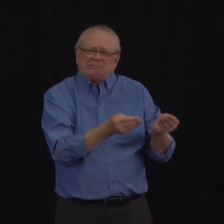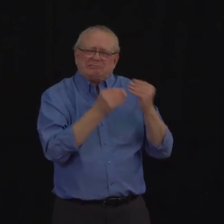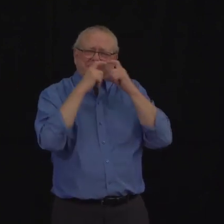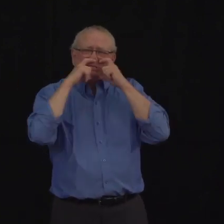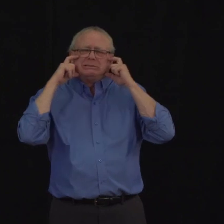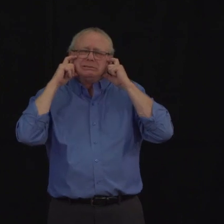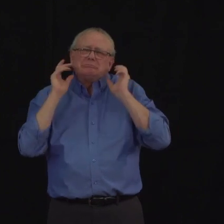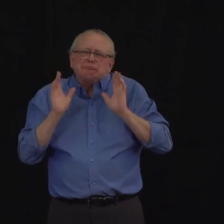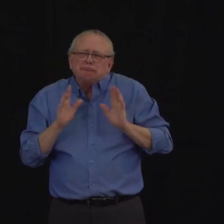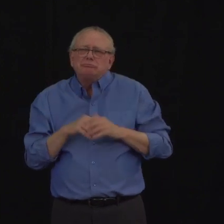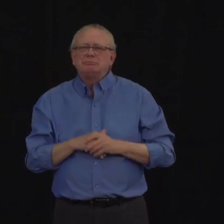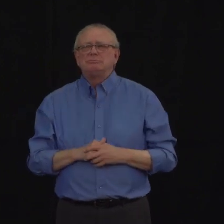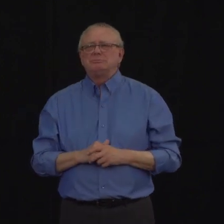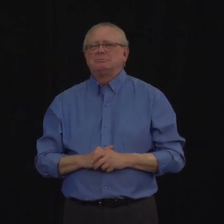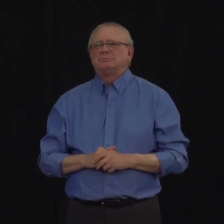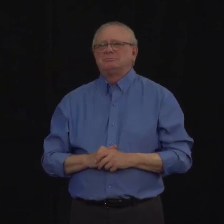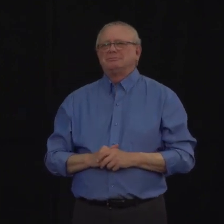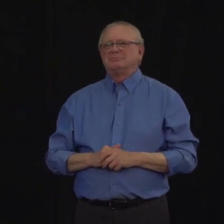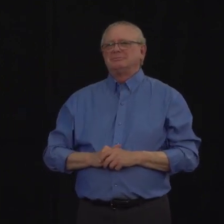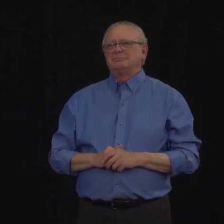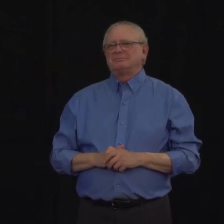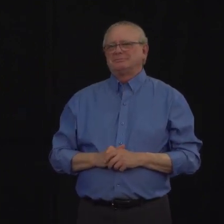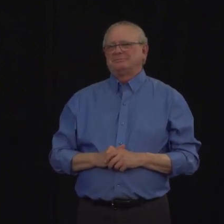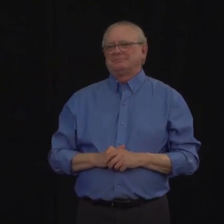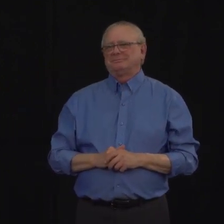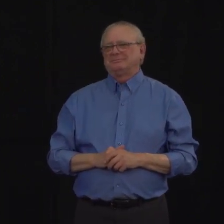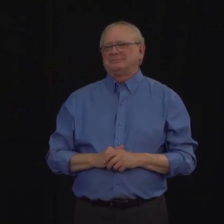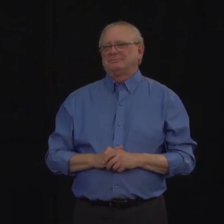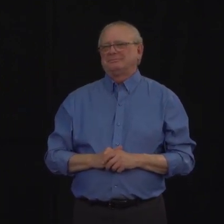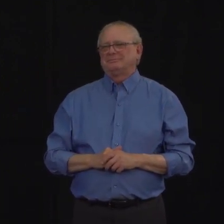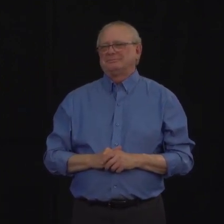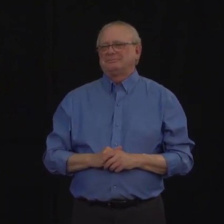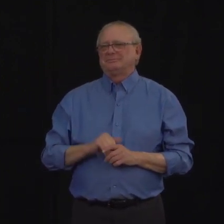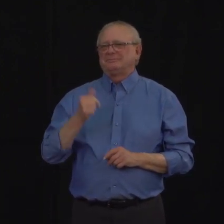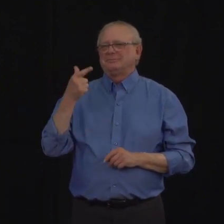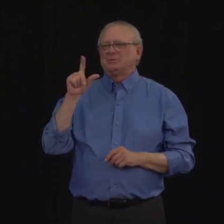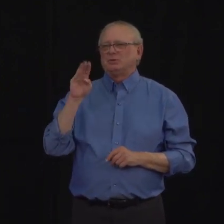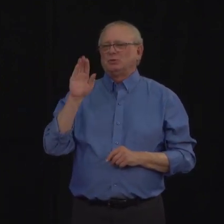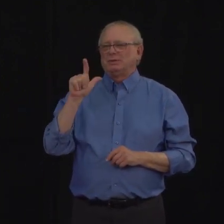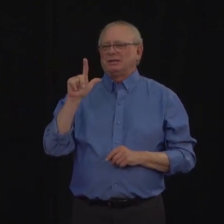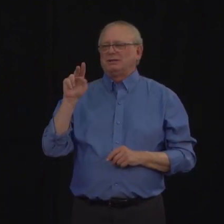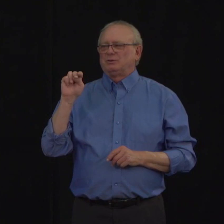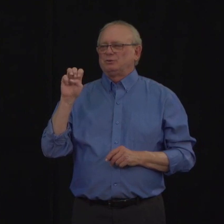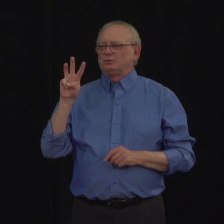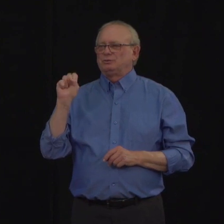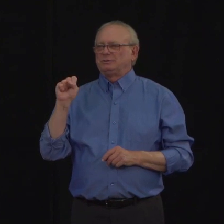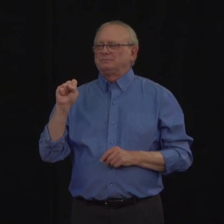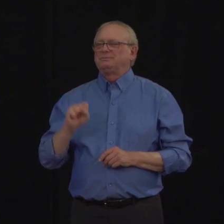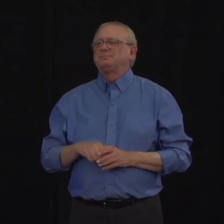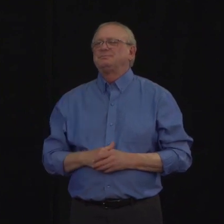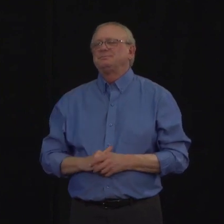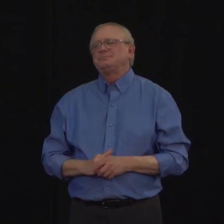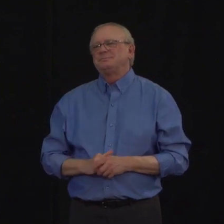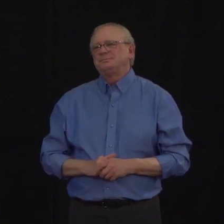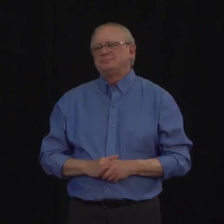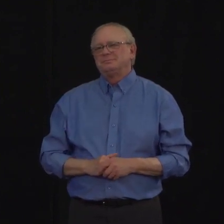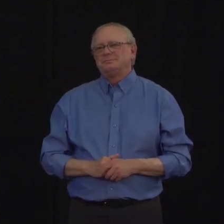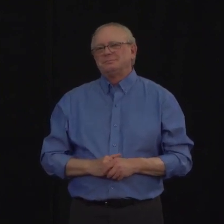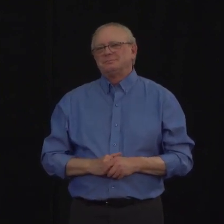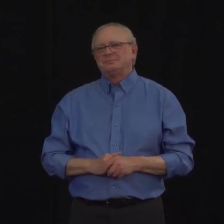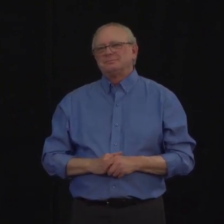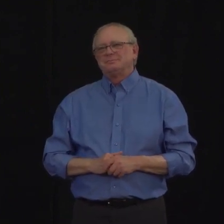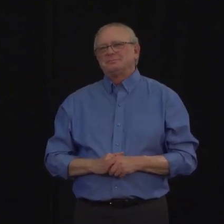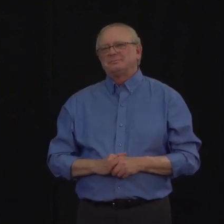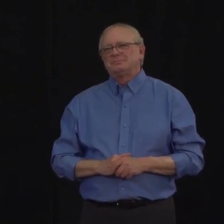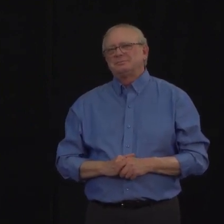please? Next is Julia Wong with Global News. Go ahead, Julia. Hi, Dr. Hinshaw. Your Twitter account